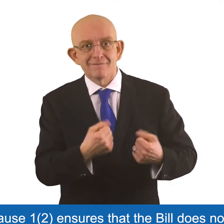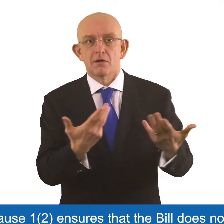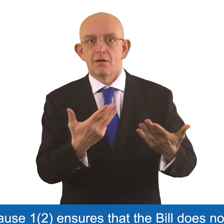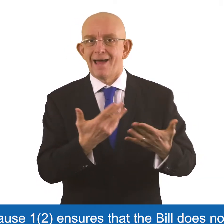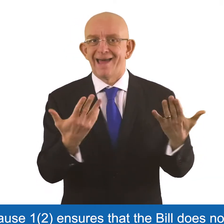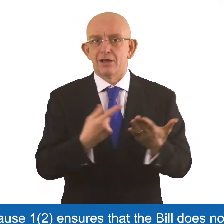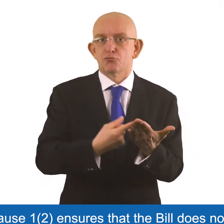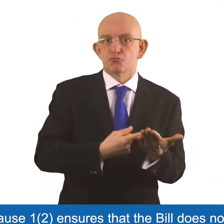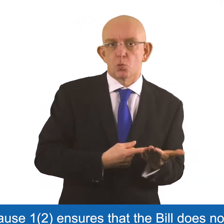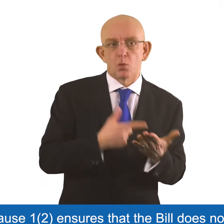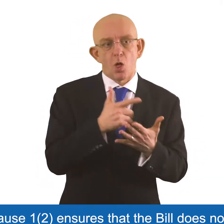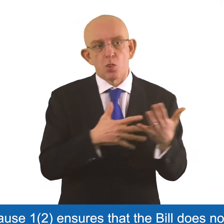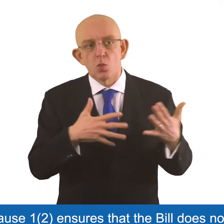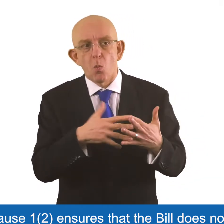any enactment or rule of law.